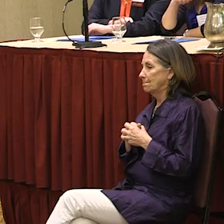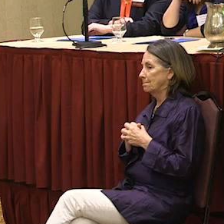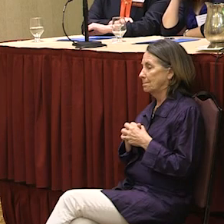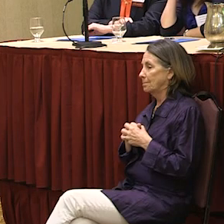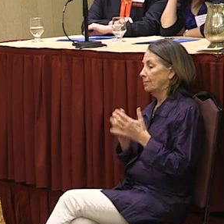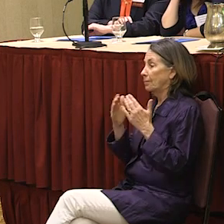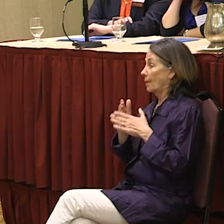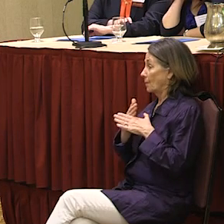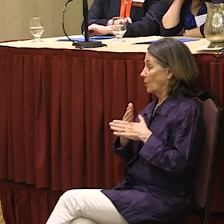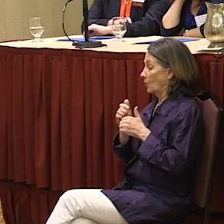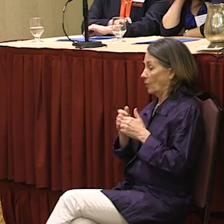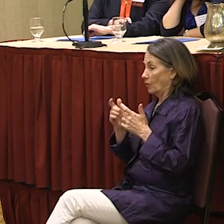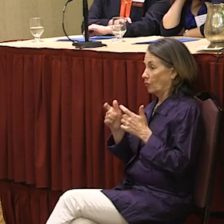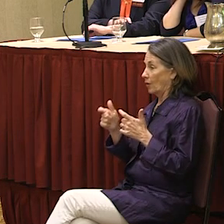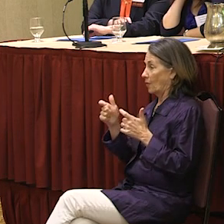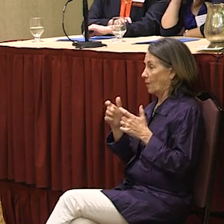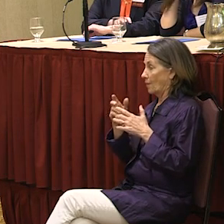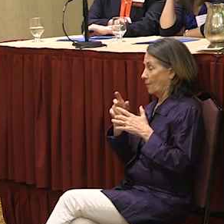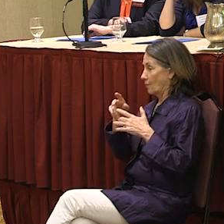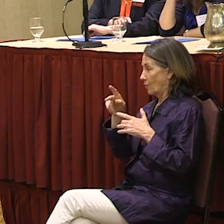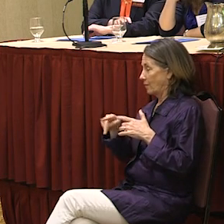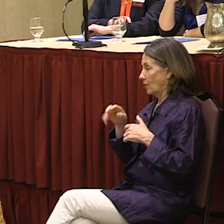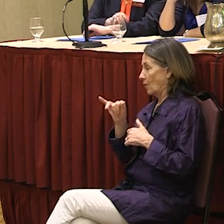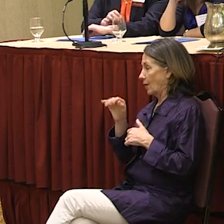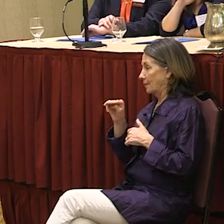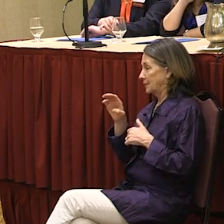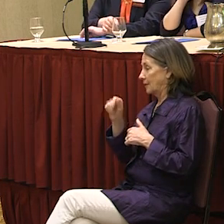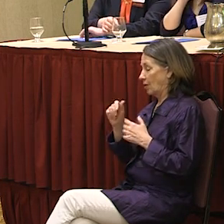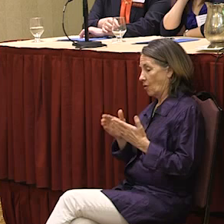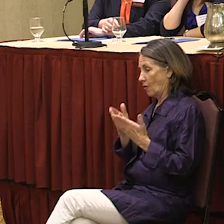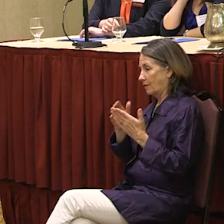Then our partnership with the Greater Providence YMCA offers diabetes prevention,